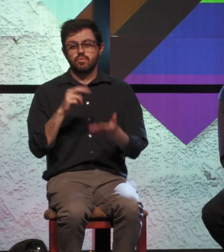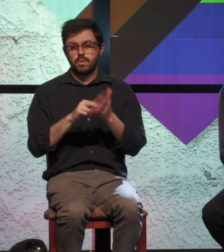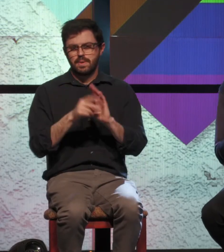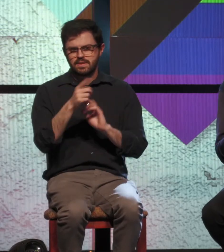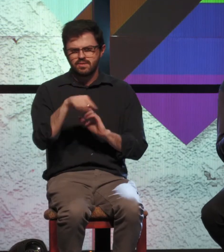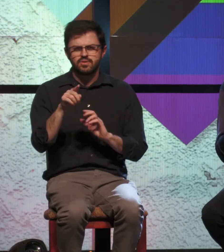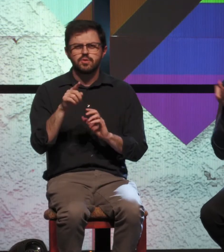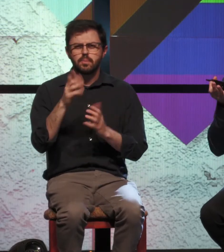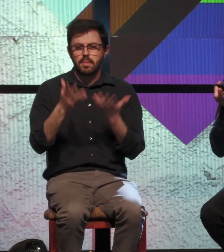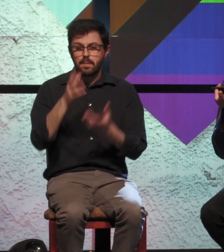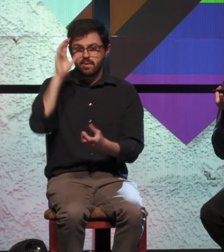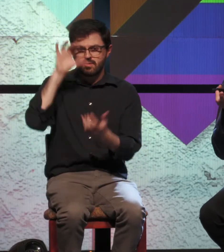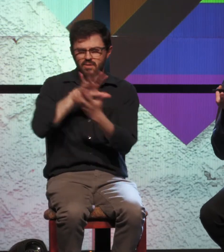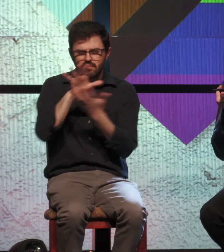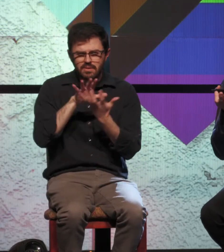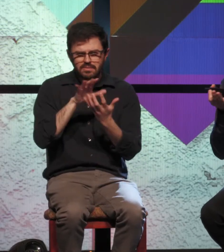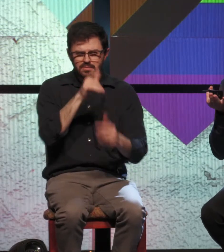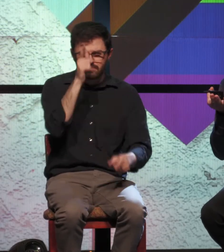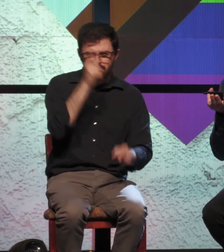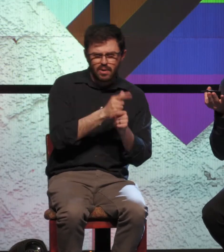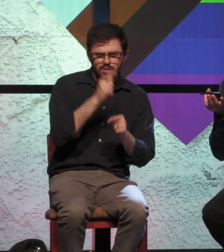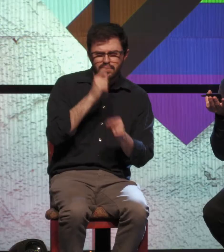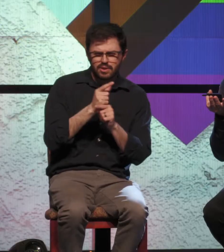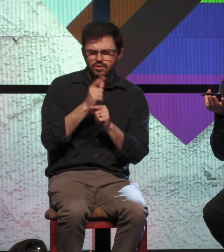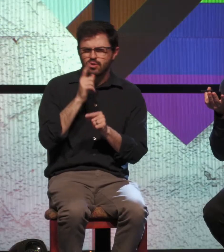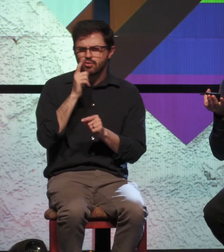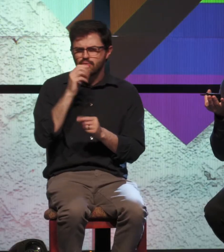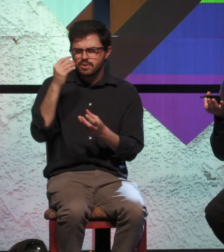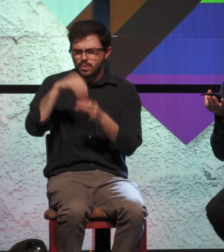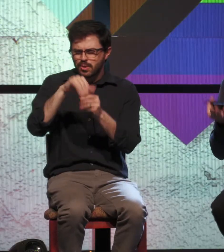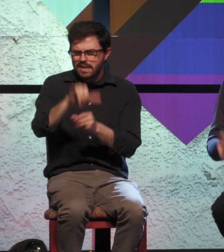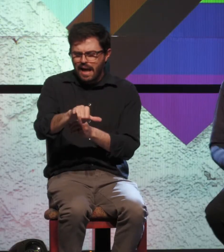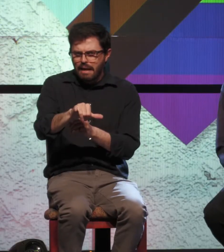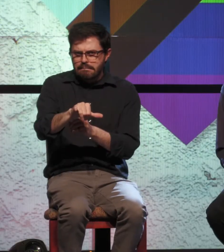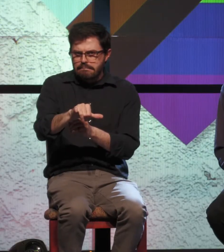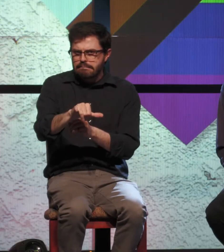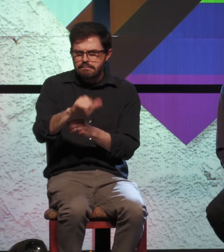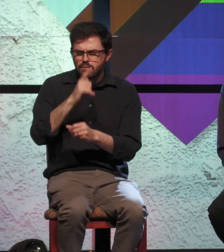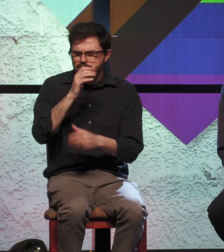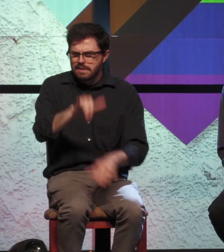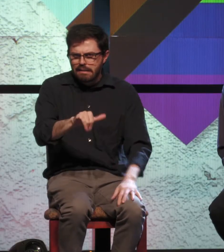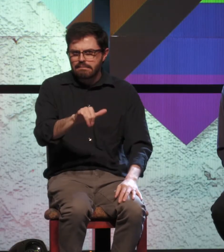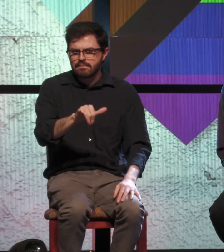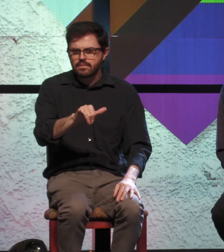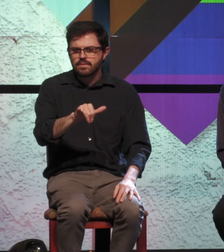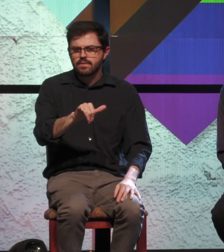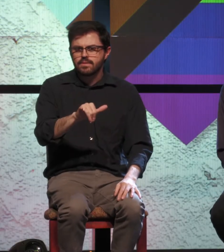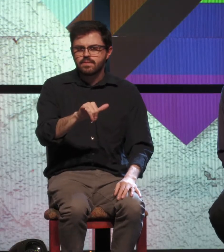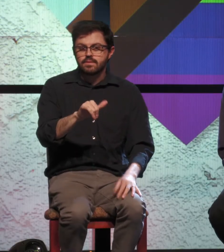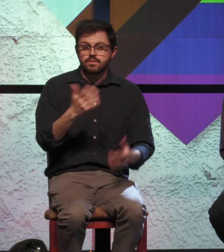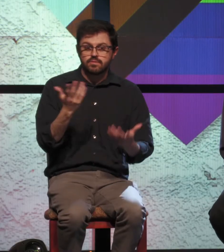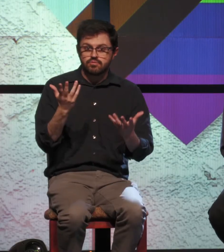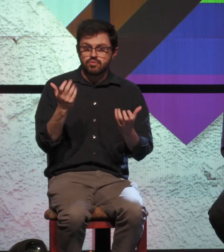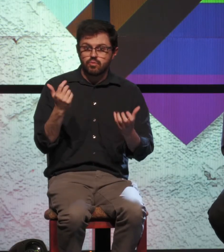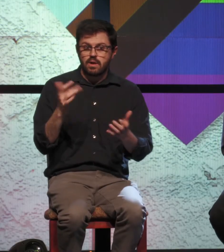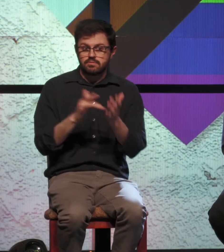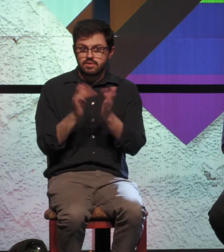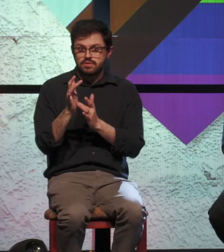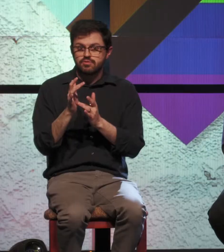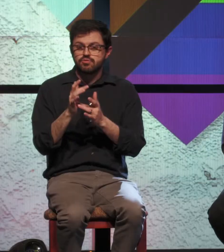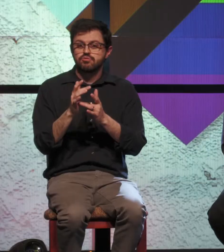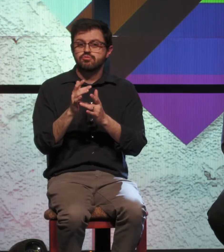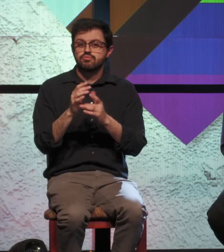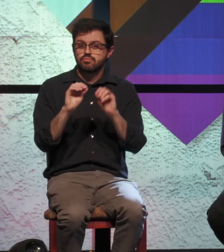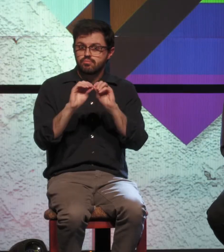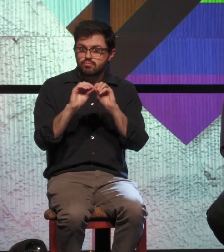Like, how many of you are asking that question? Let's be honest. Anybody want to raise their hand and be brave enough and say, yeah, let's define some terms here, Jesus.